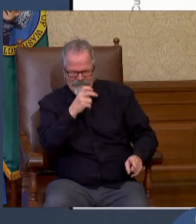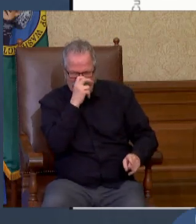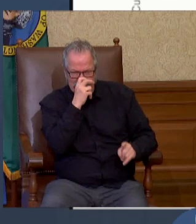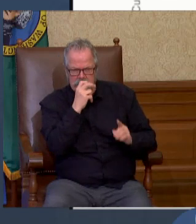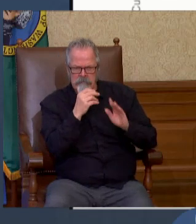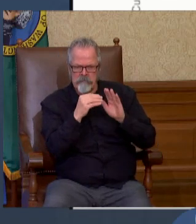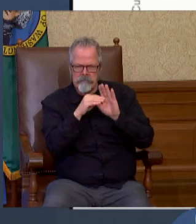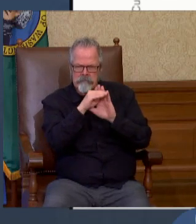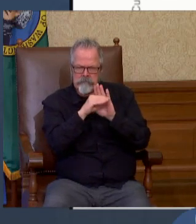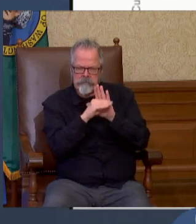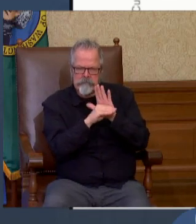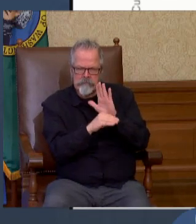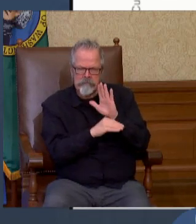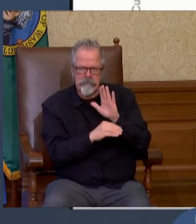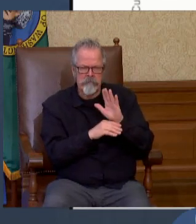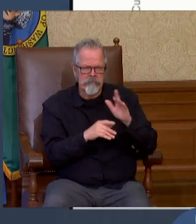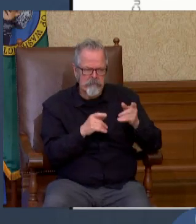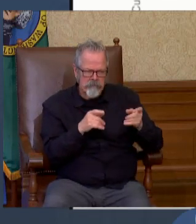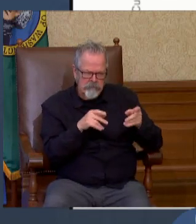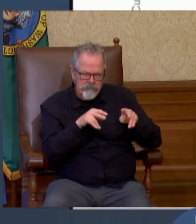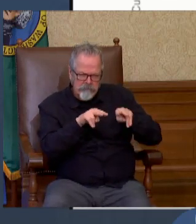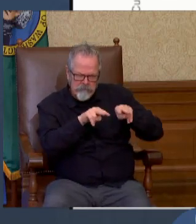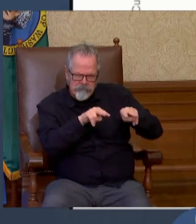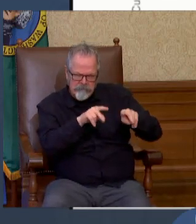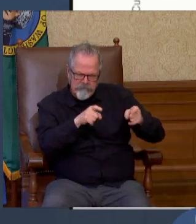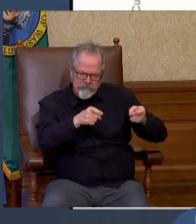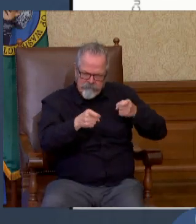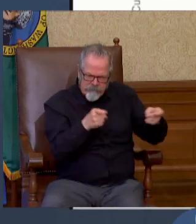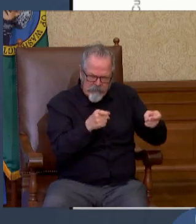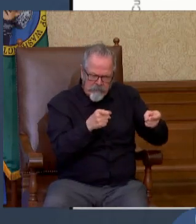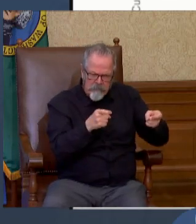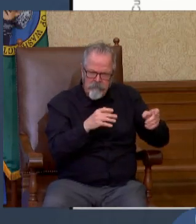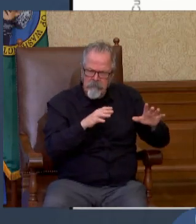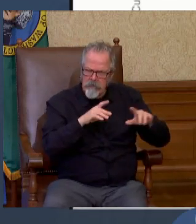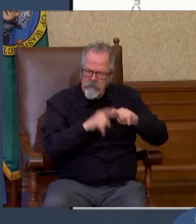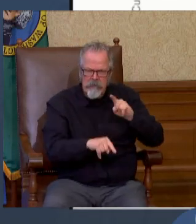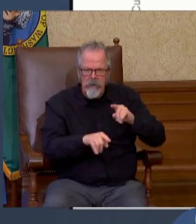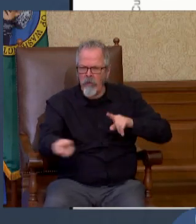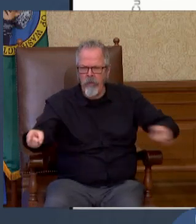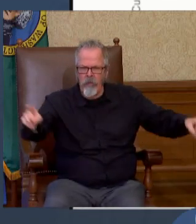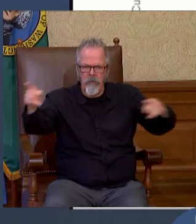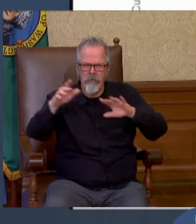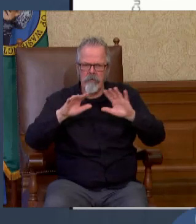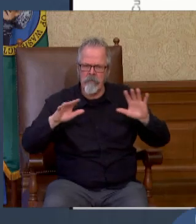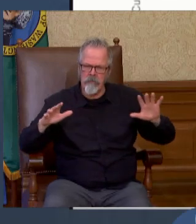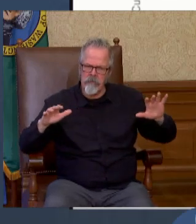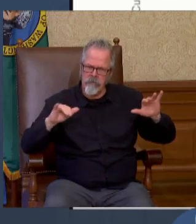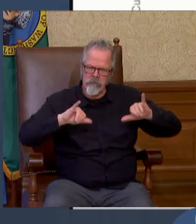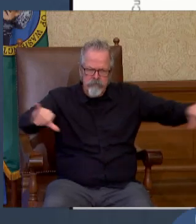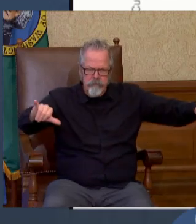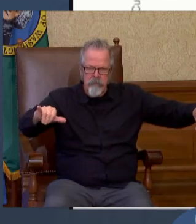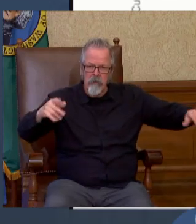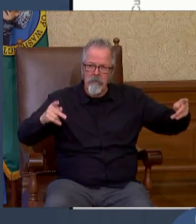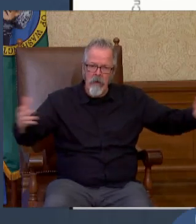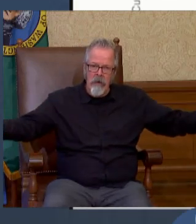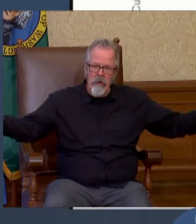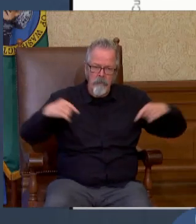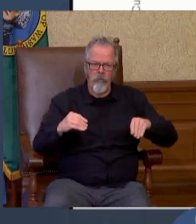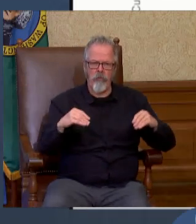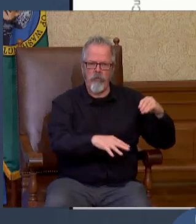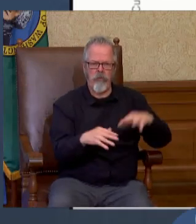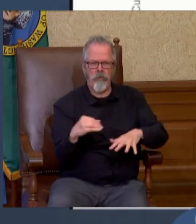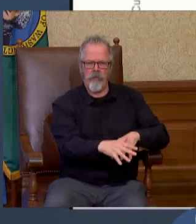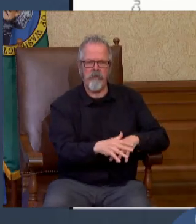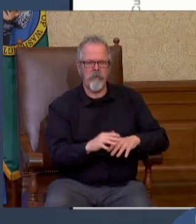teams that are out into many of these facilities to make sure they use the best protocols to reduce infection